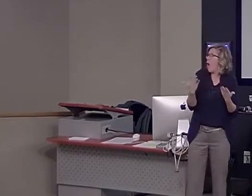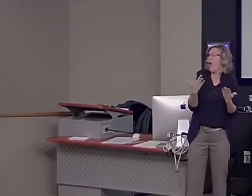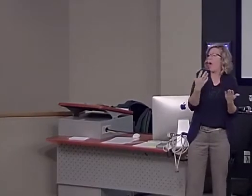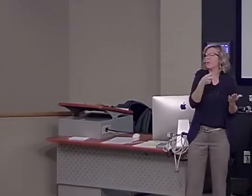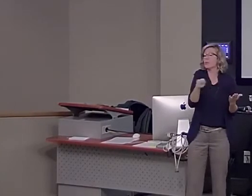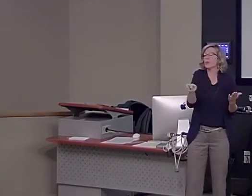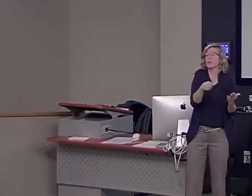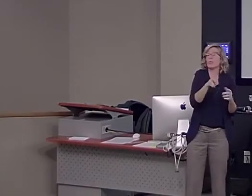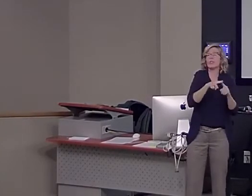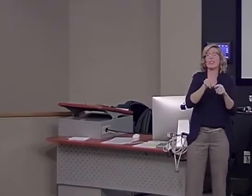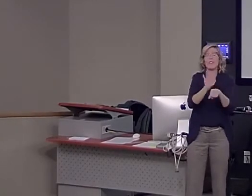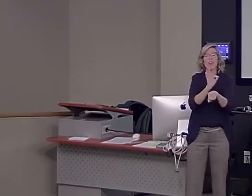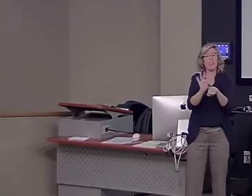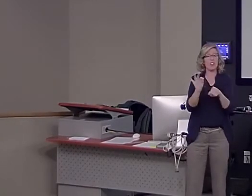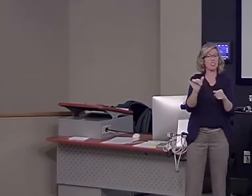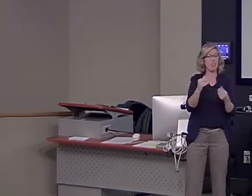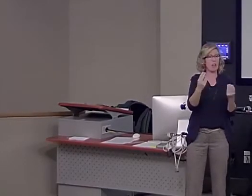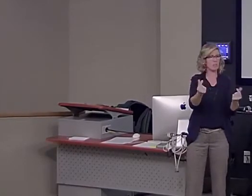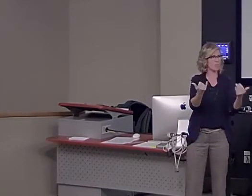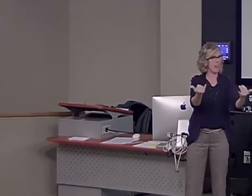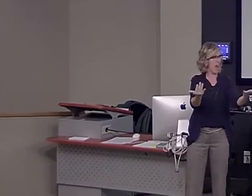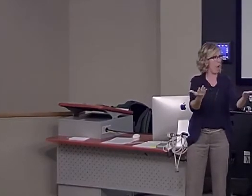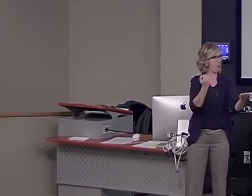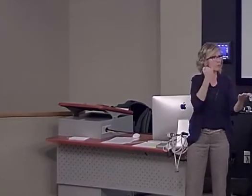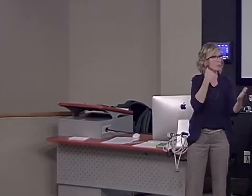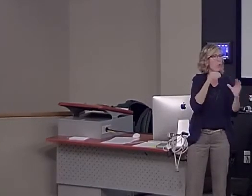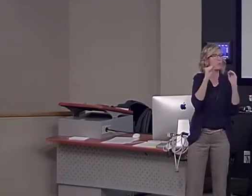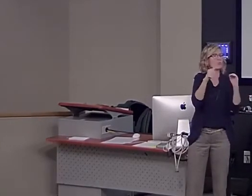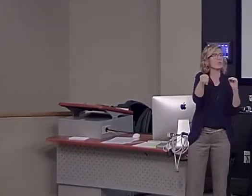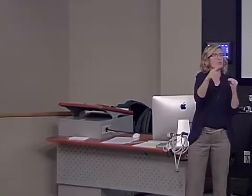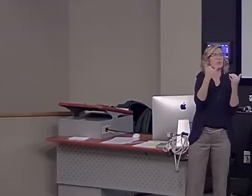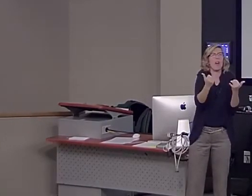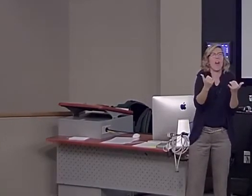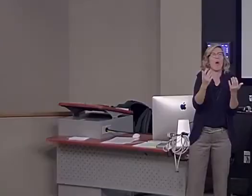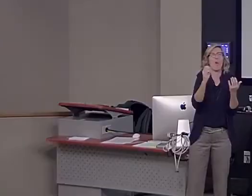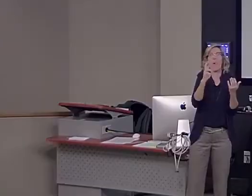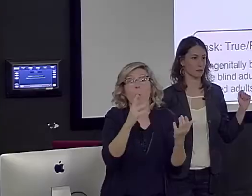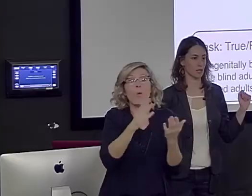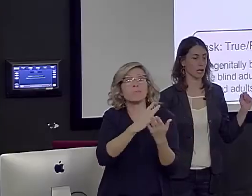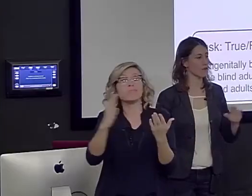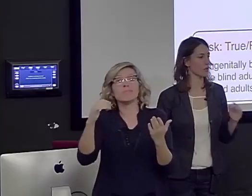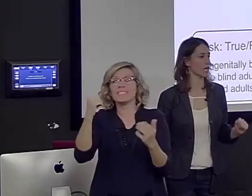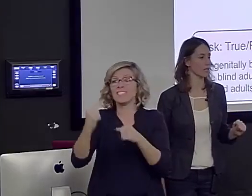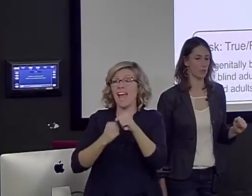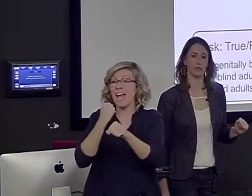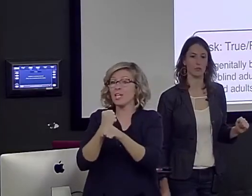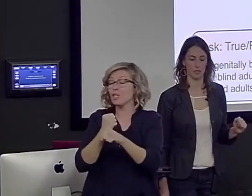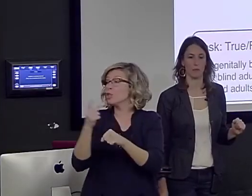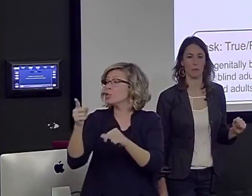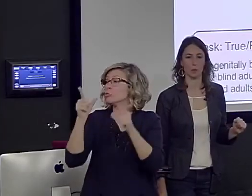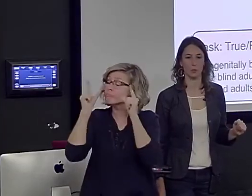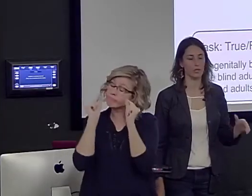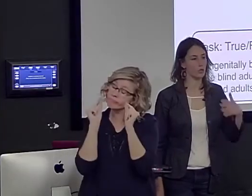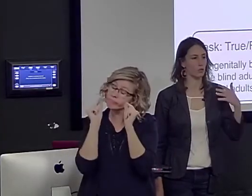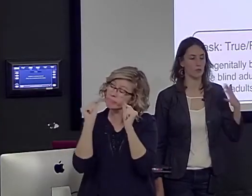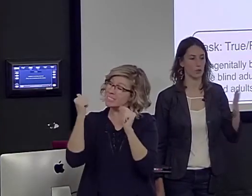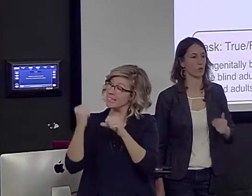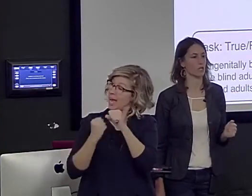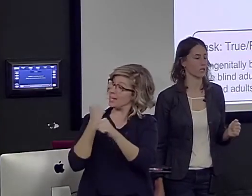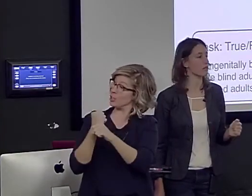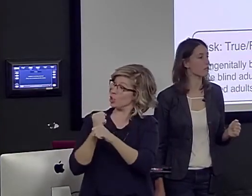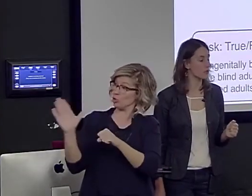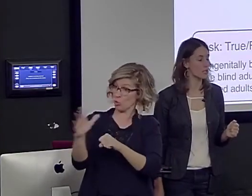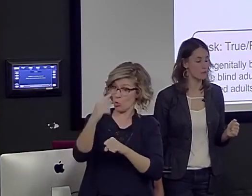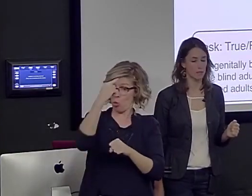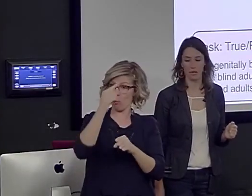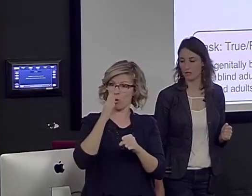functions now, right? So if I just trained you for 10 years to have your eyes closed, for example, would your visual